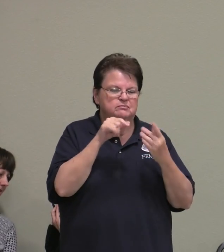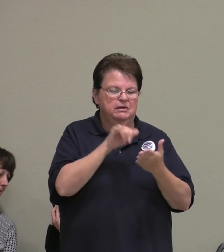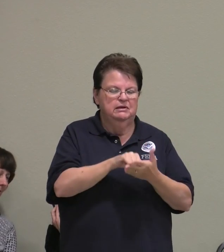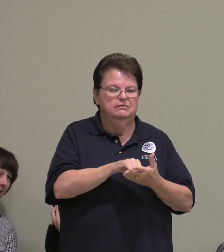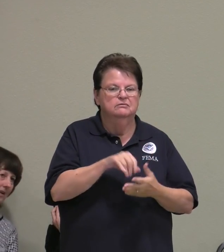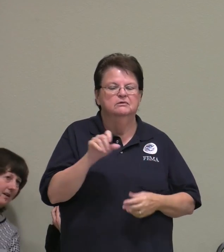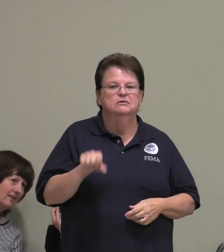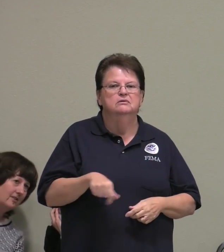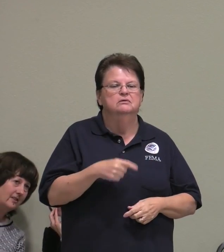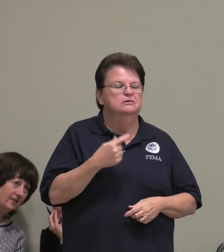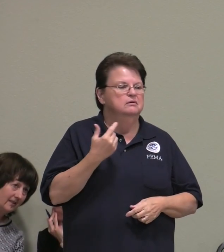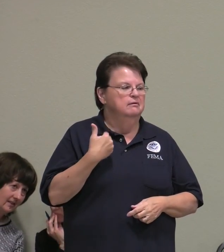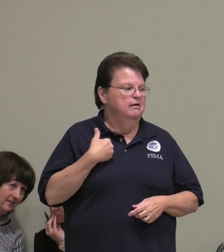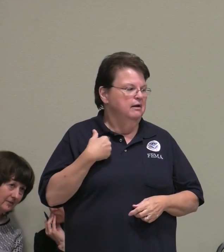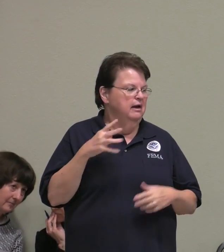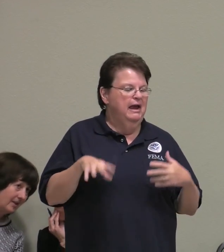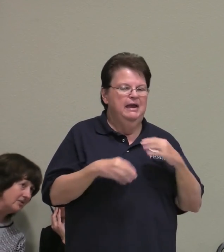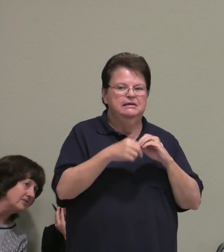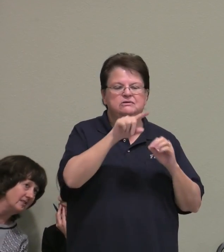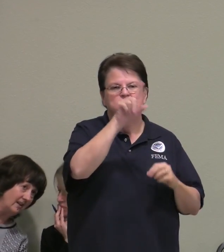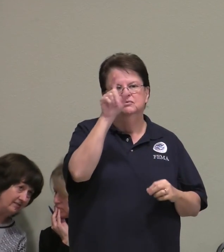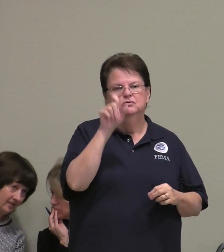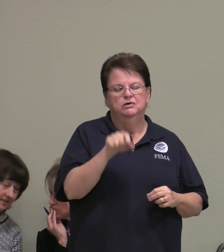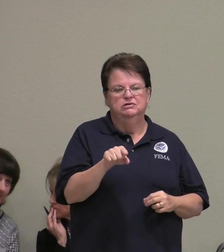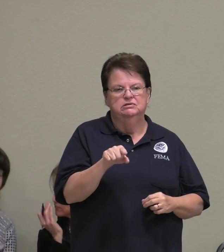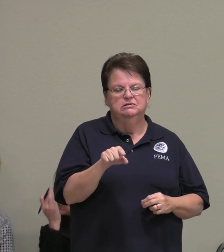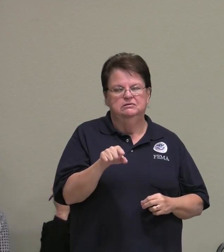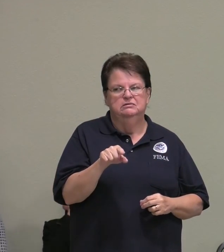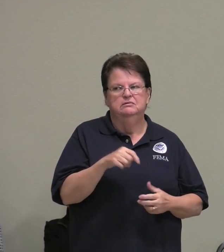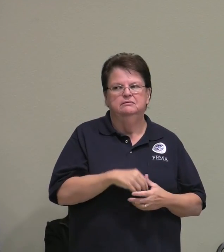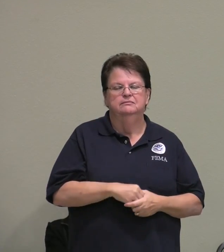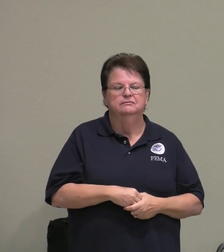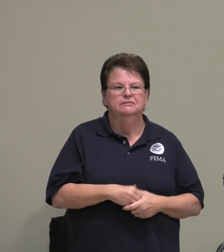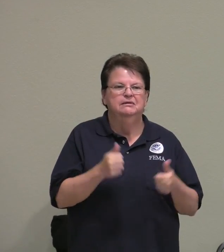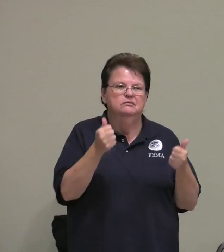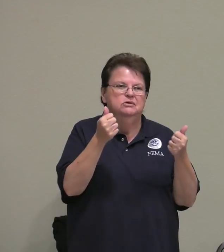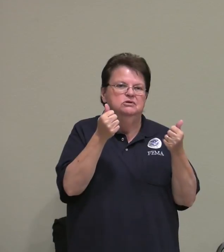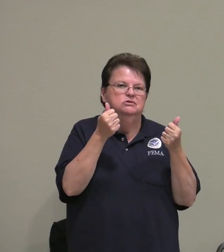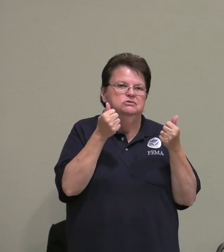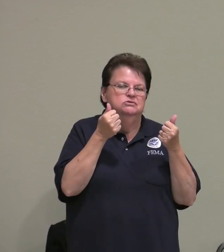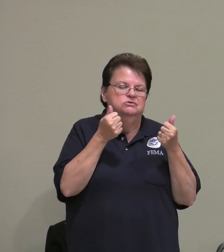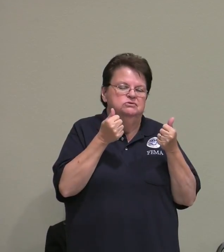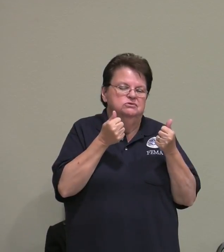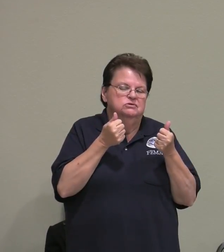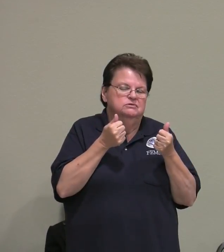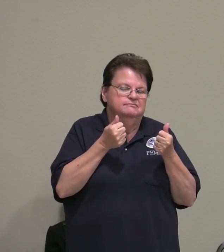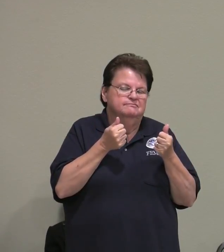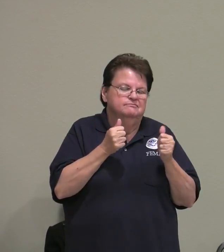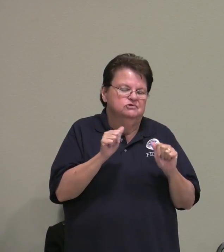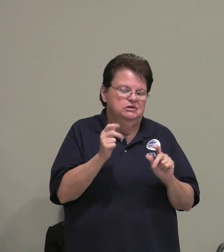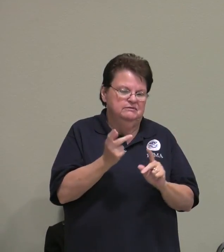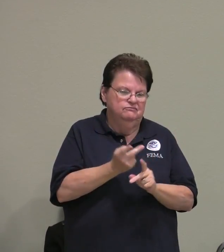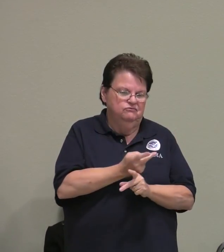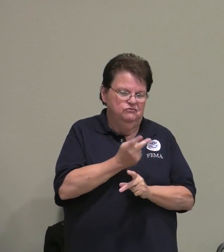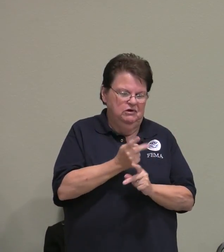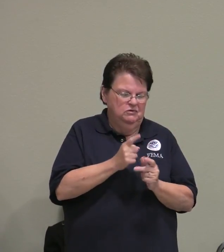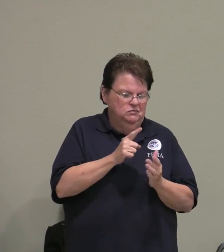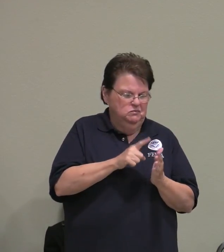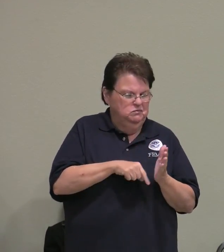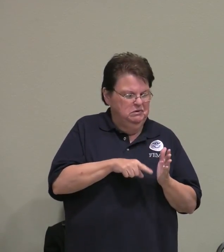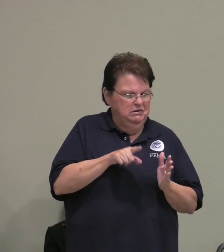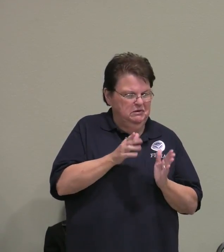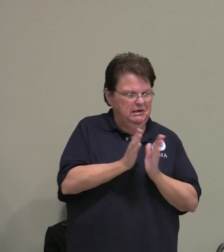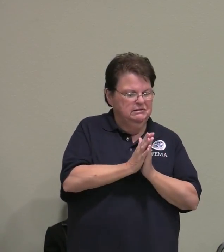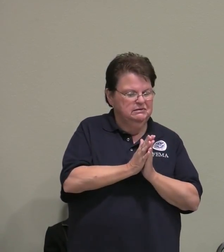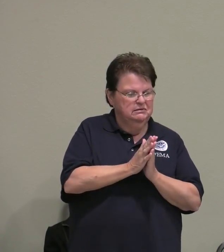So I have an additional question and I'm going to try to figure out what's being asked.